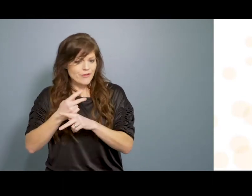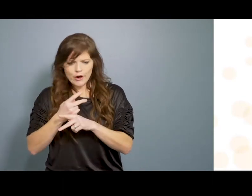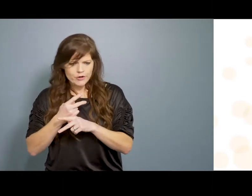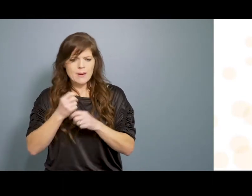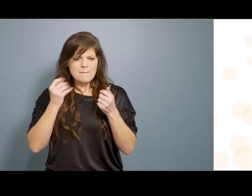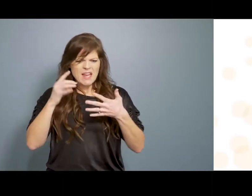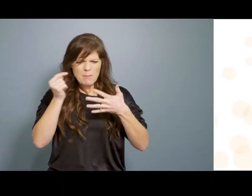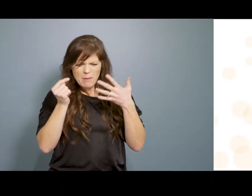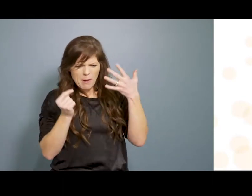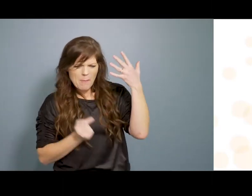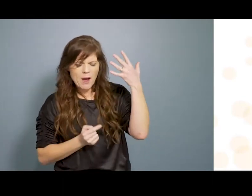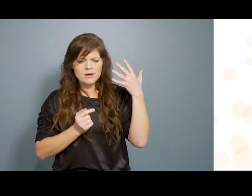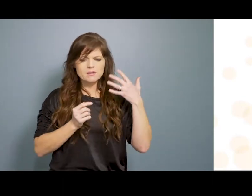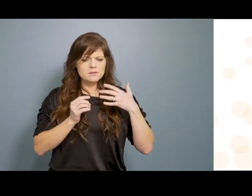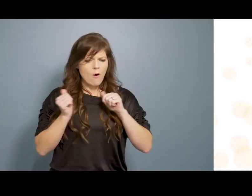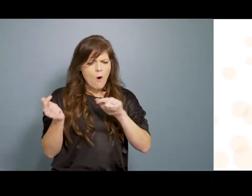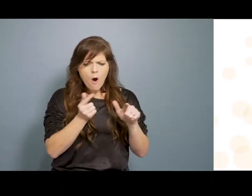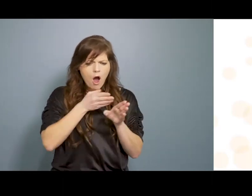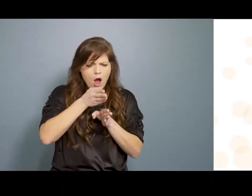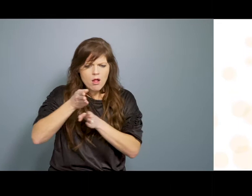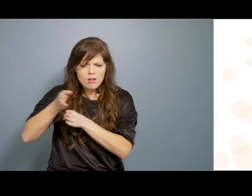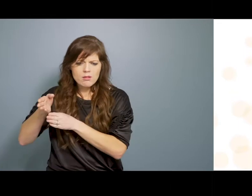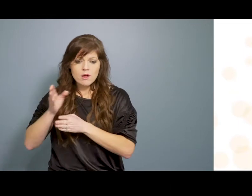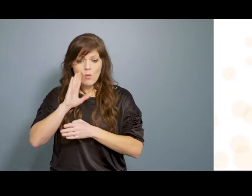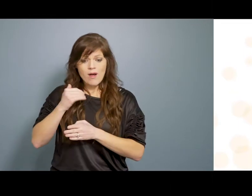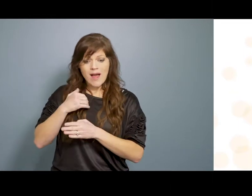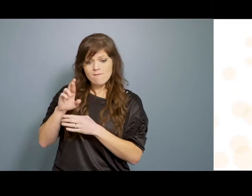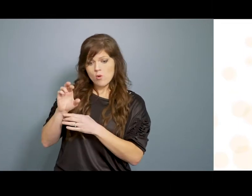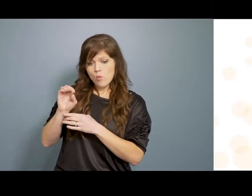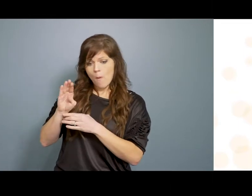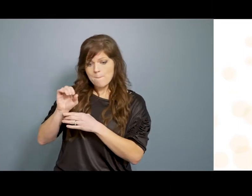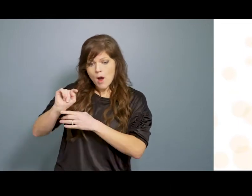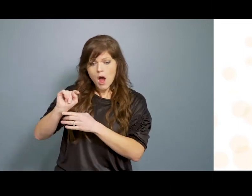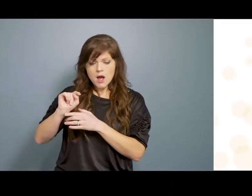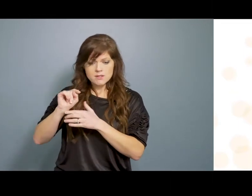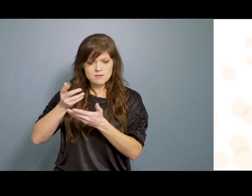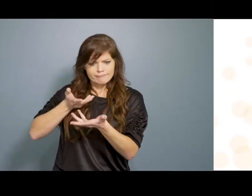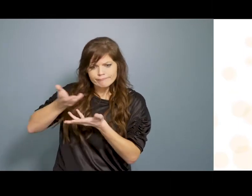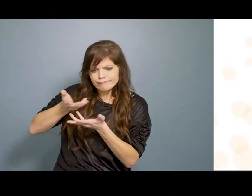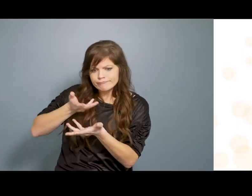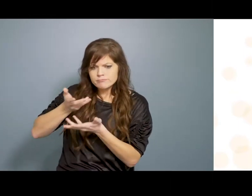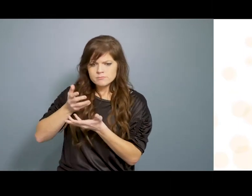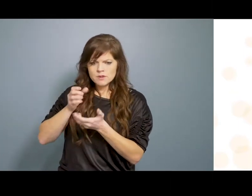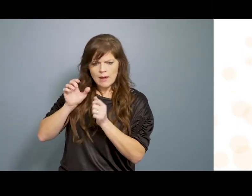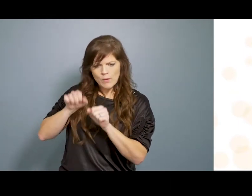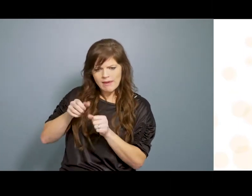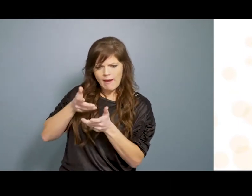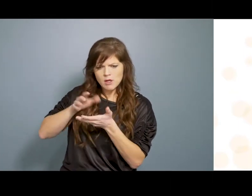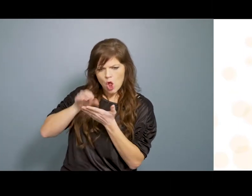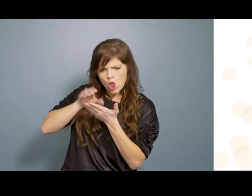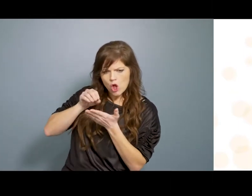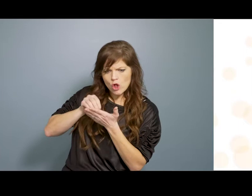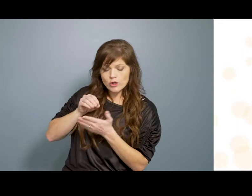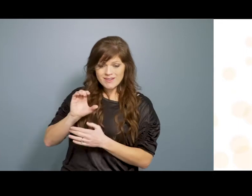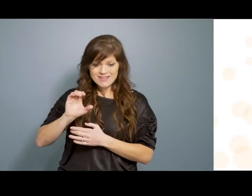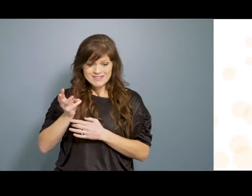computer science. There'll be interactive robots, there'll be humanoid robots coming down. And quite frankly, CWI might be one of the first colleges